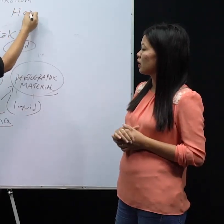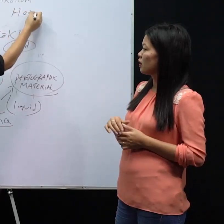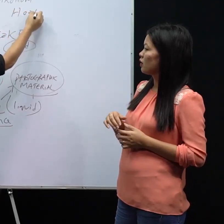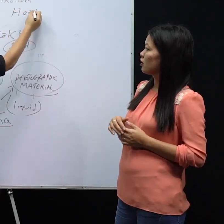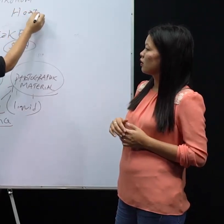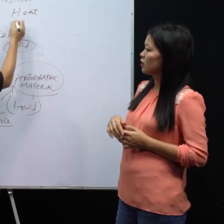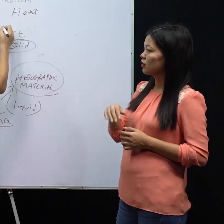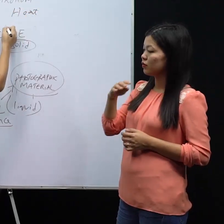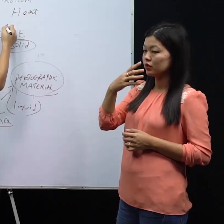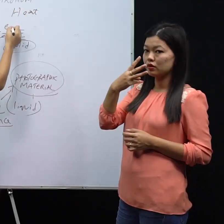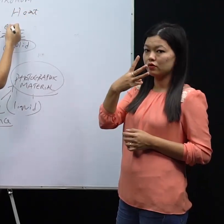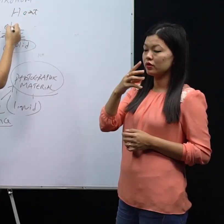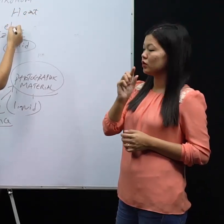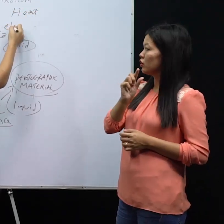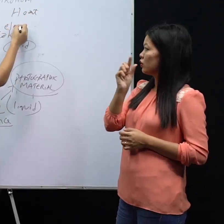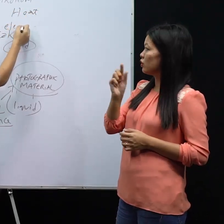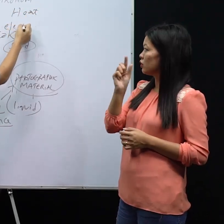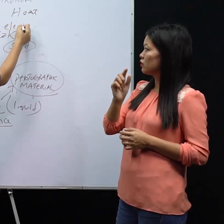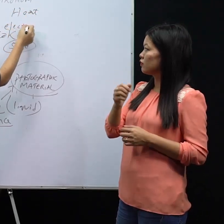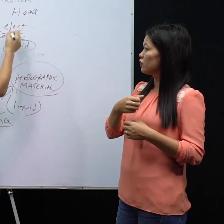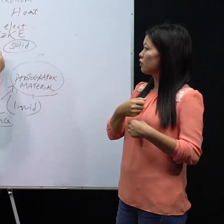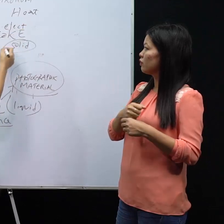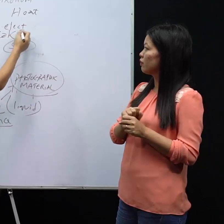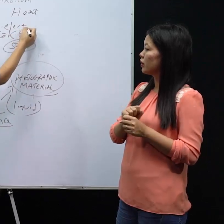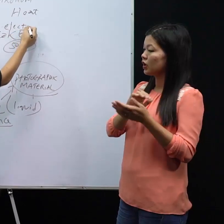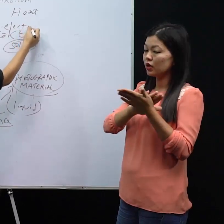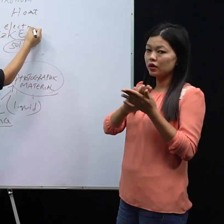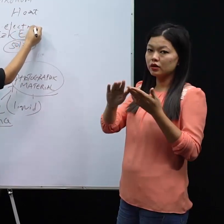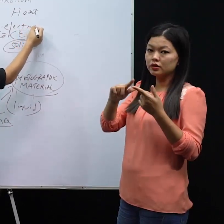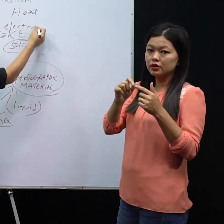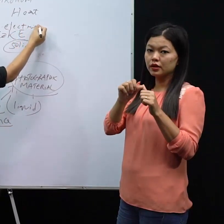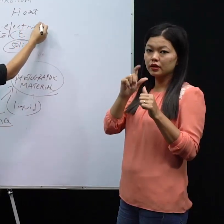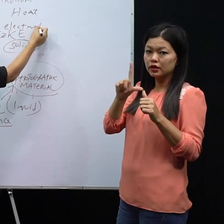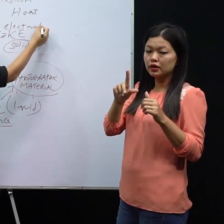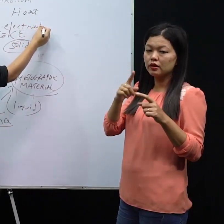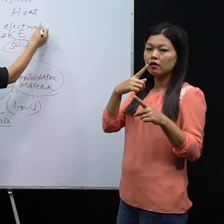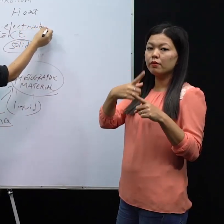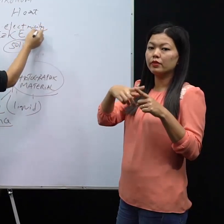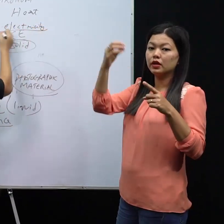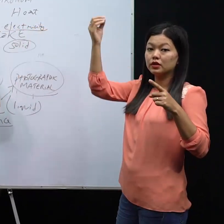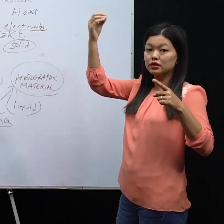heat and electricity as well. Clear?